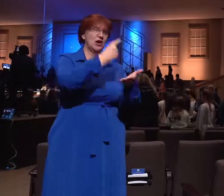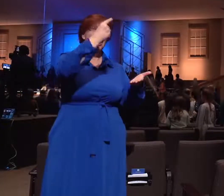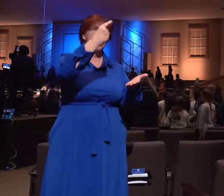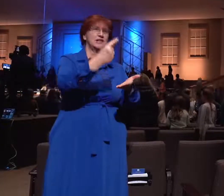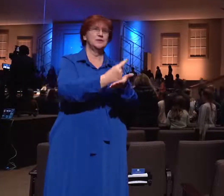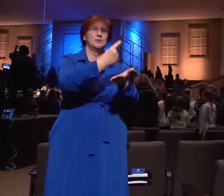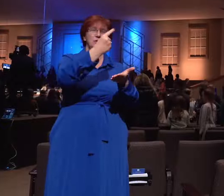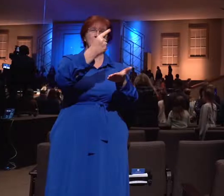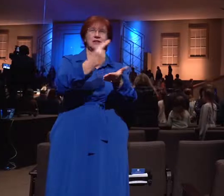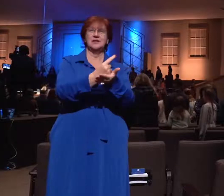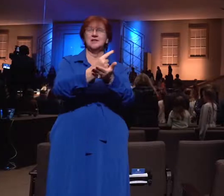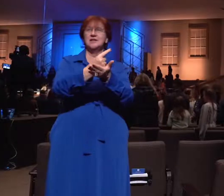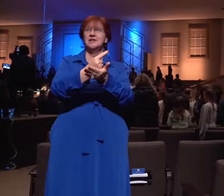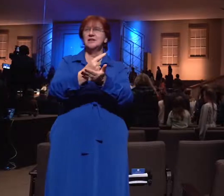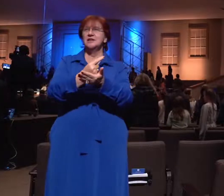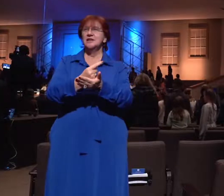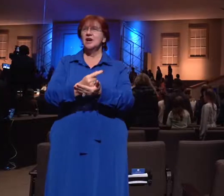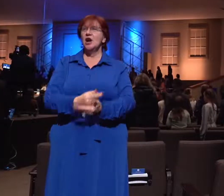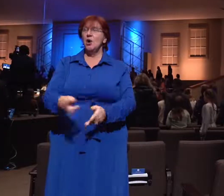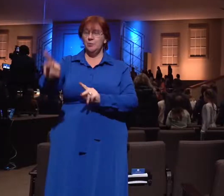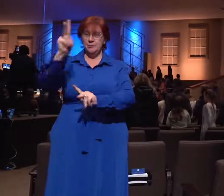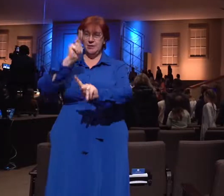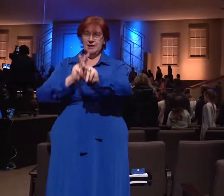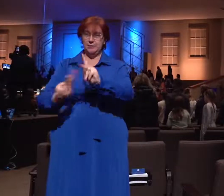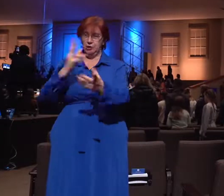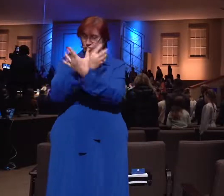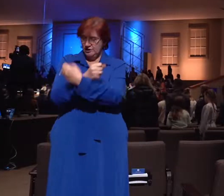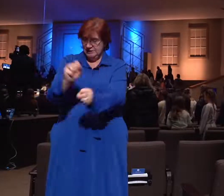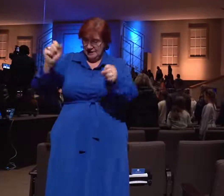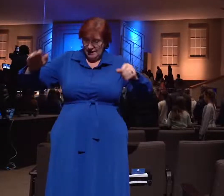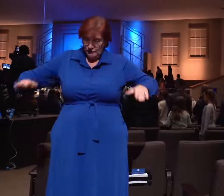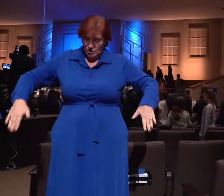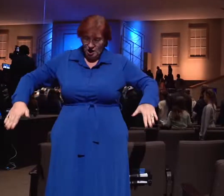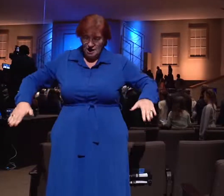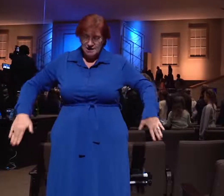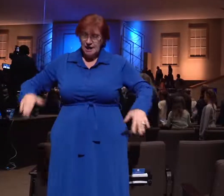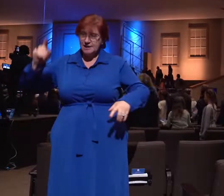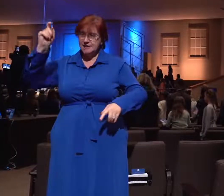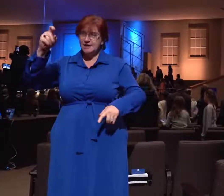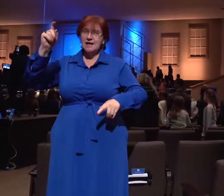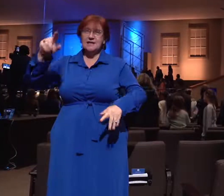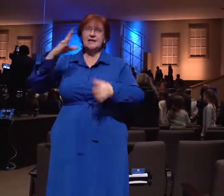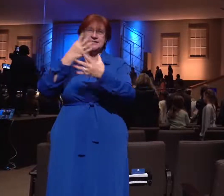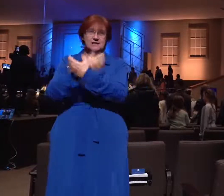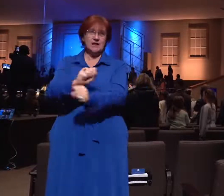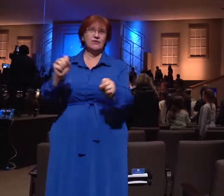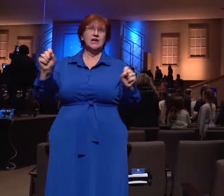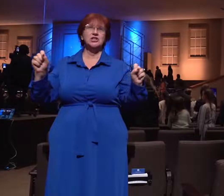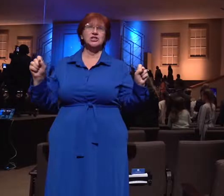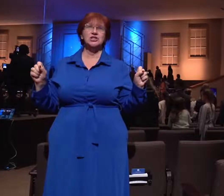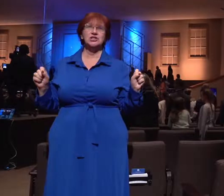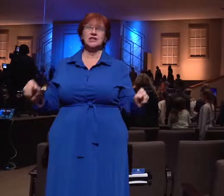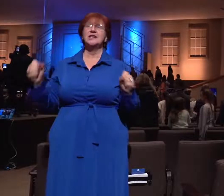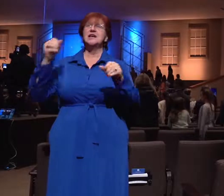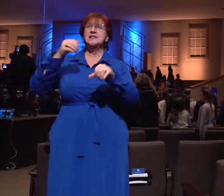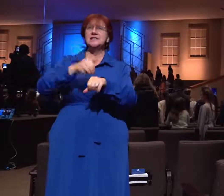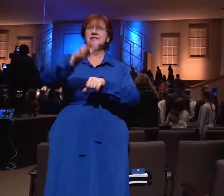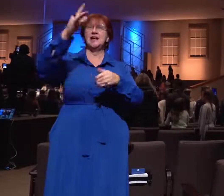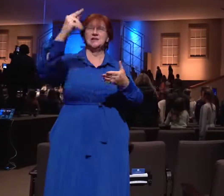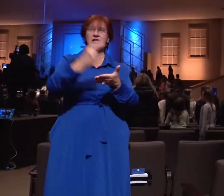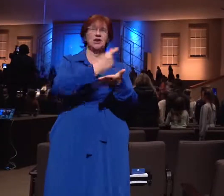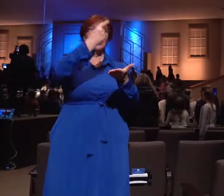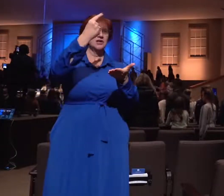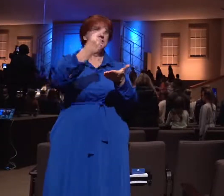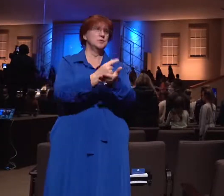the light. There are souls to rescue. There are souls to save. Send the